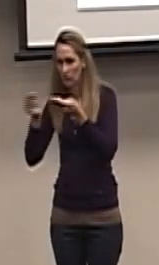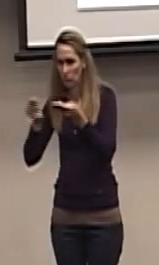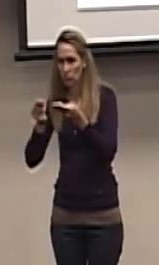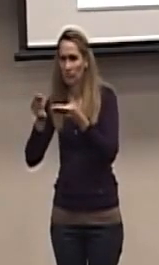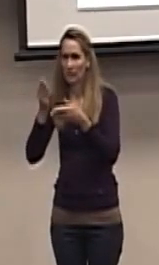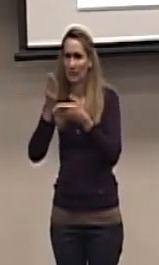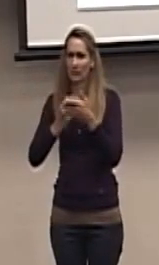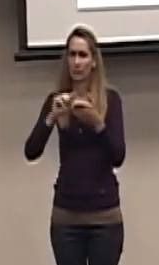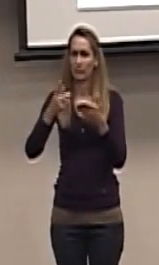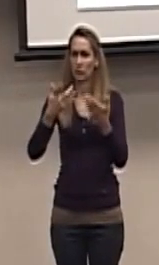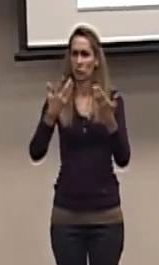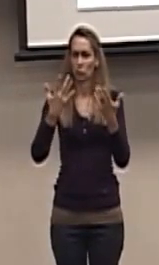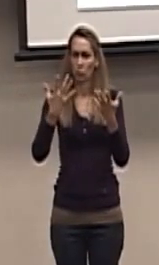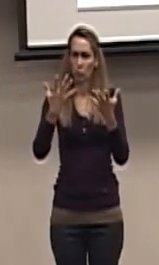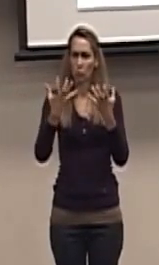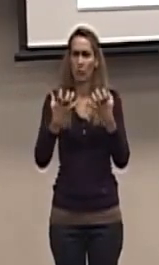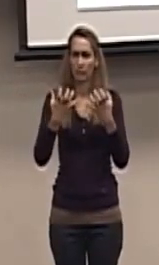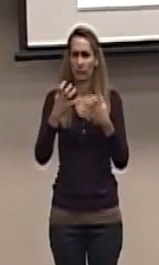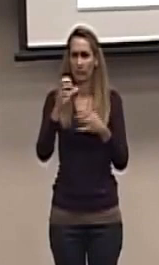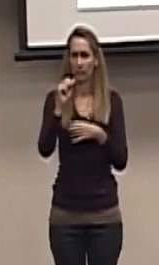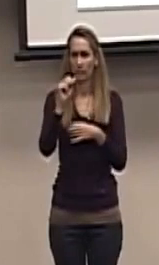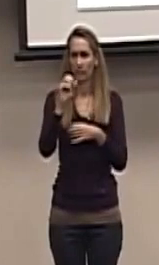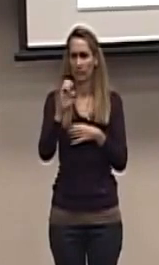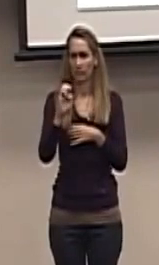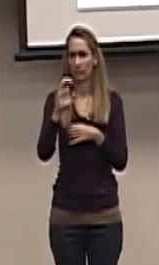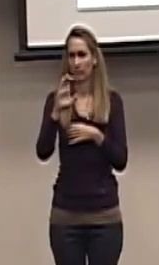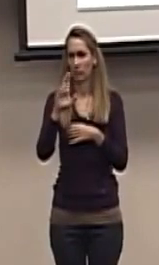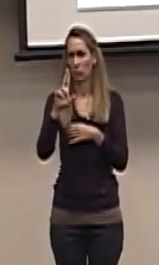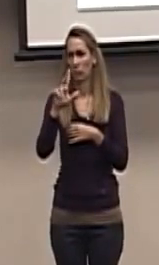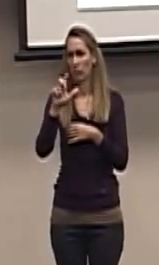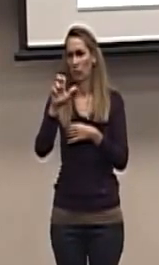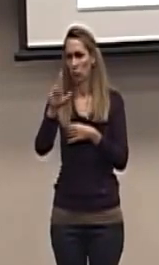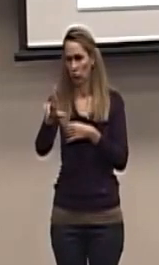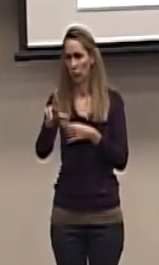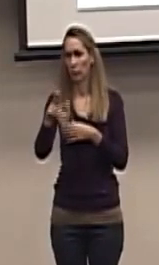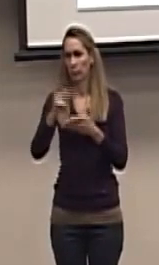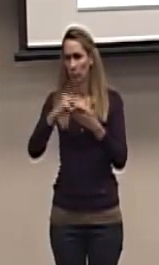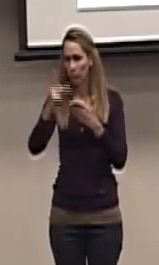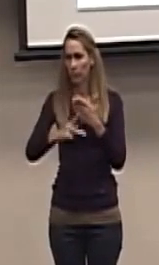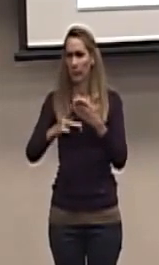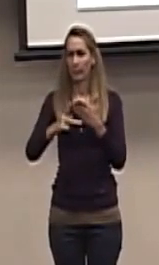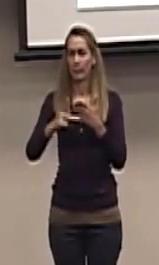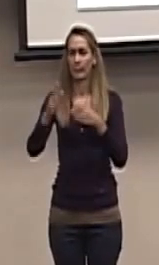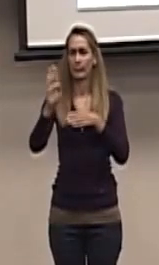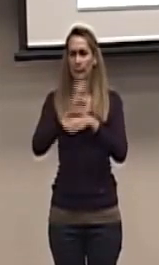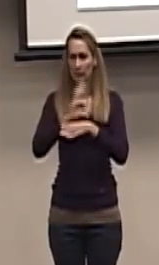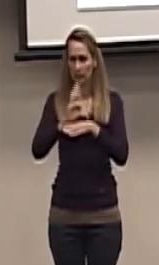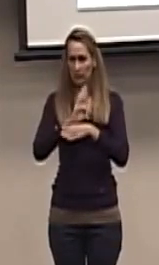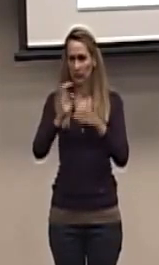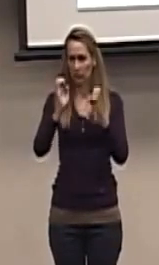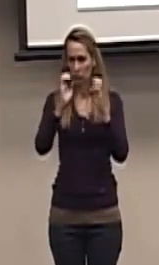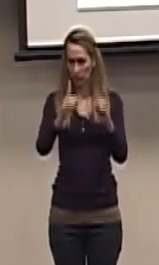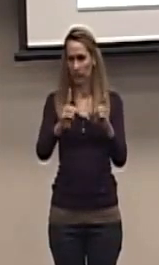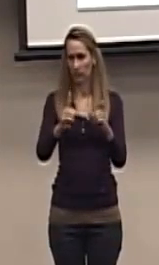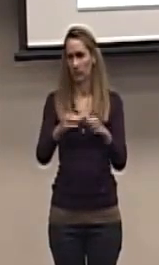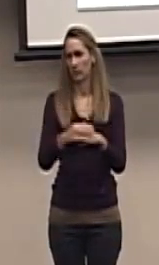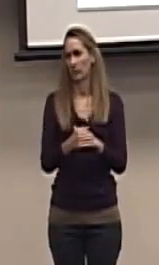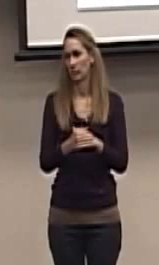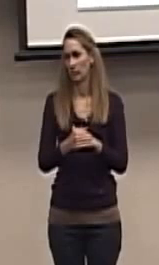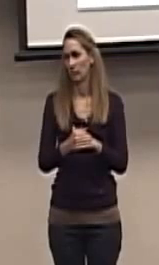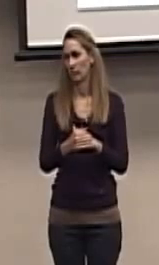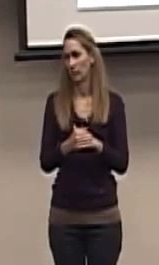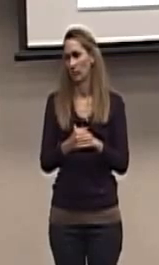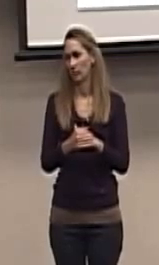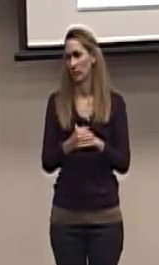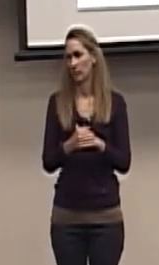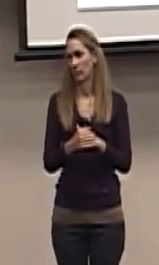pursuing secular programs in business administration. We are doing this in order to attract people to the campus of